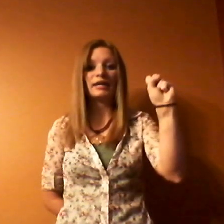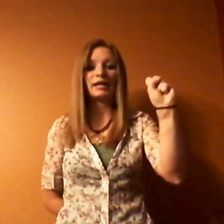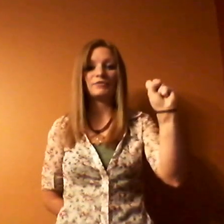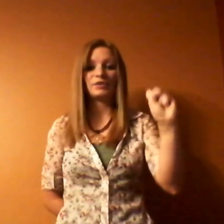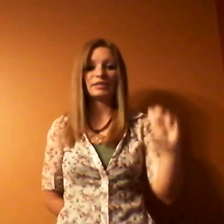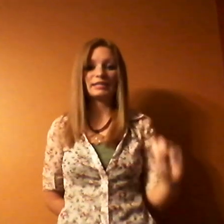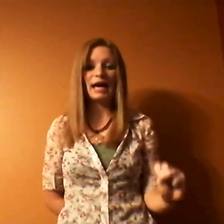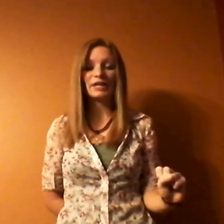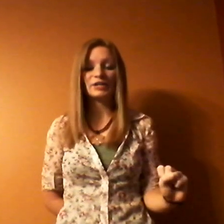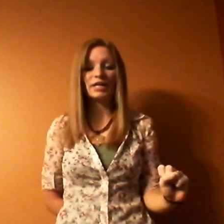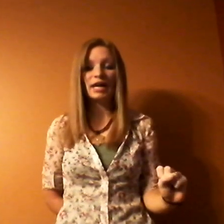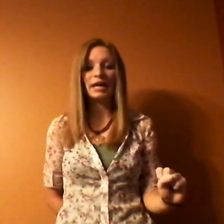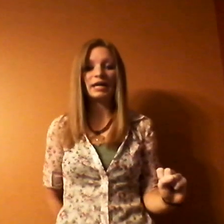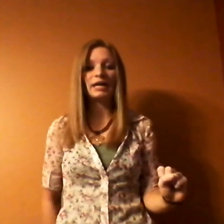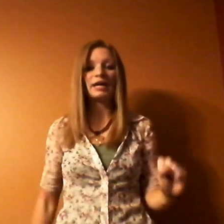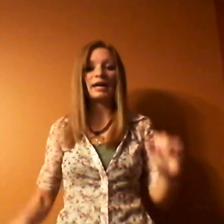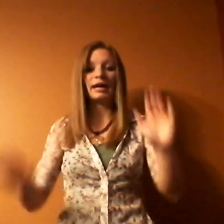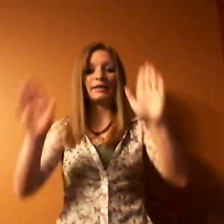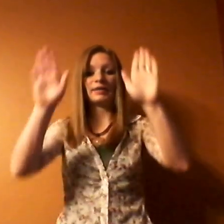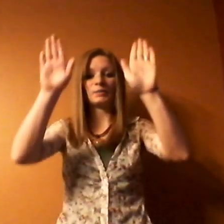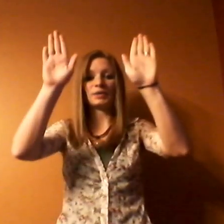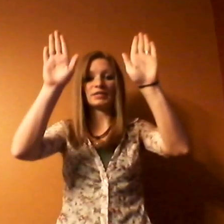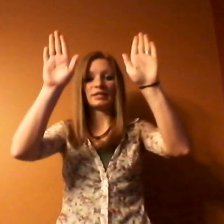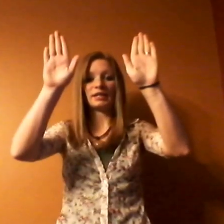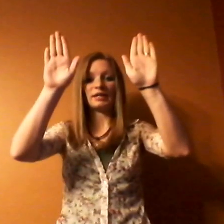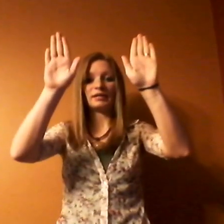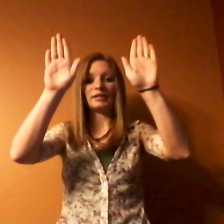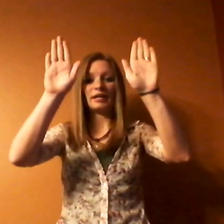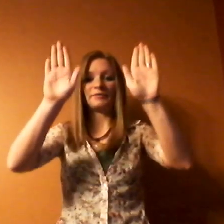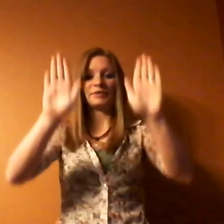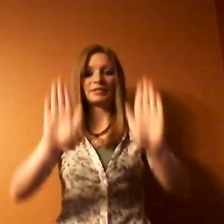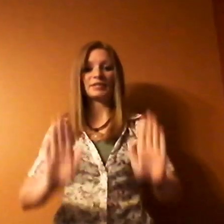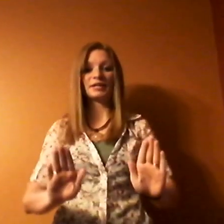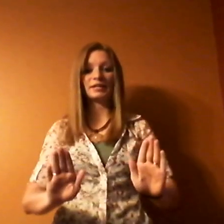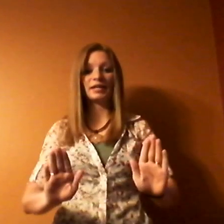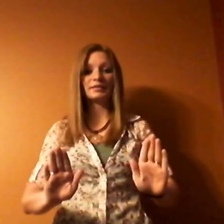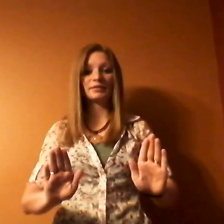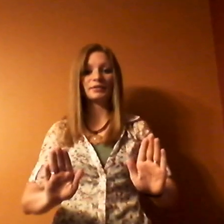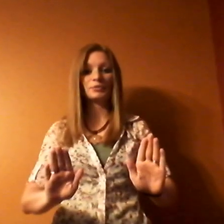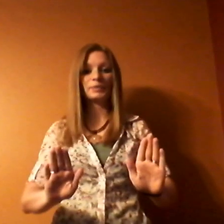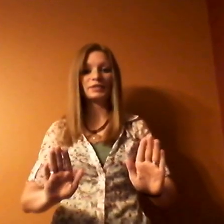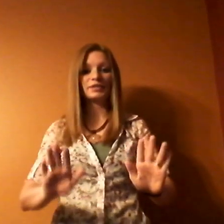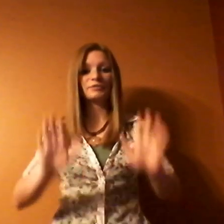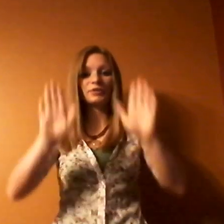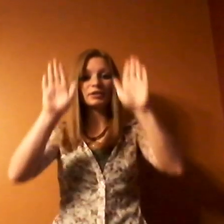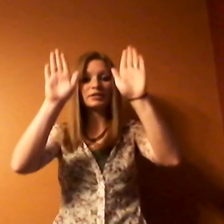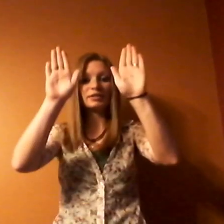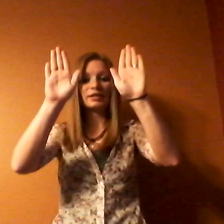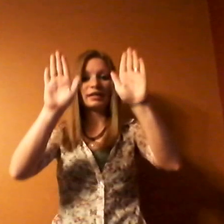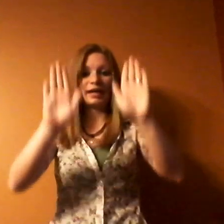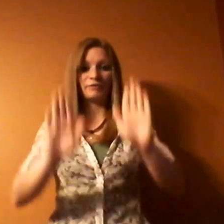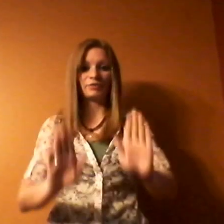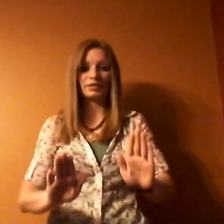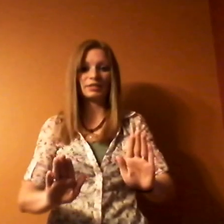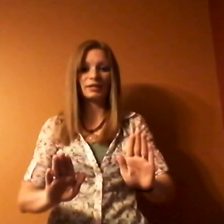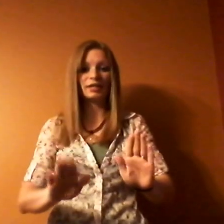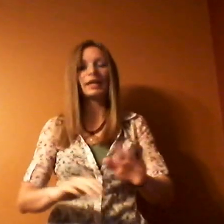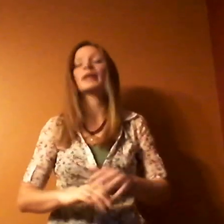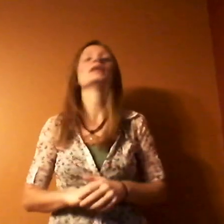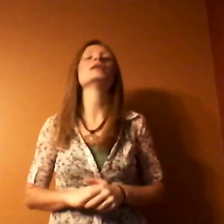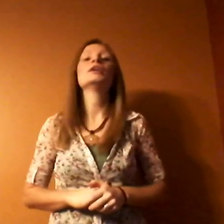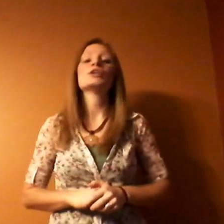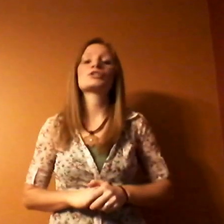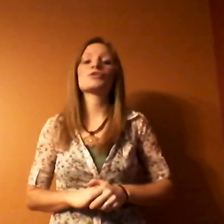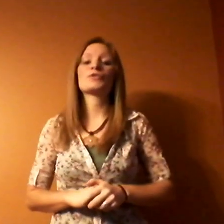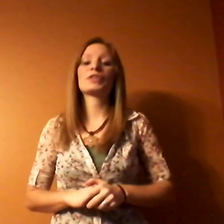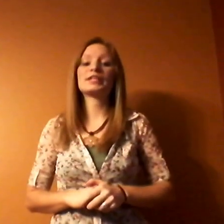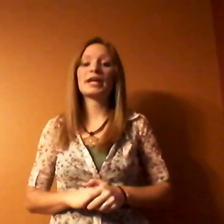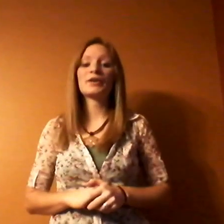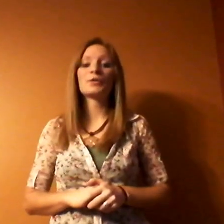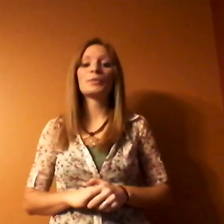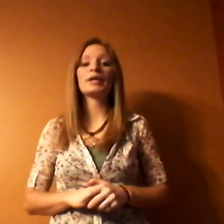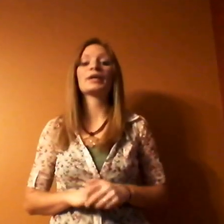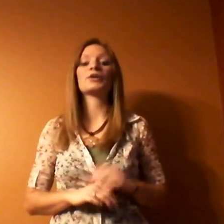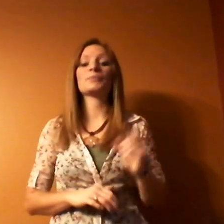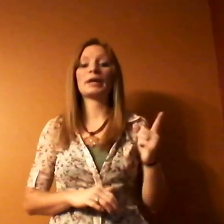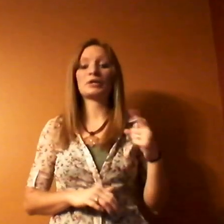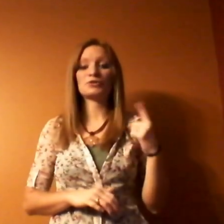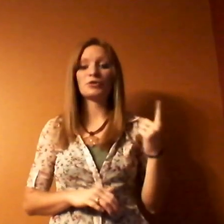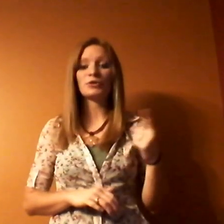every Saturday, and then once again, every Sunday is a little bit different. Every Sunday. So for the day of the week, you make